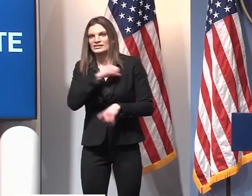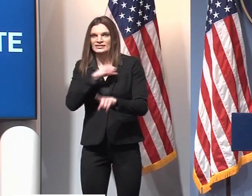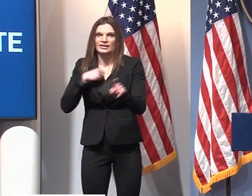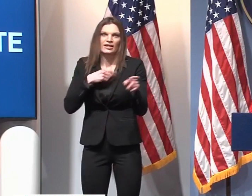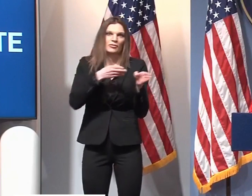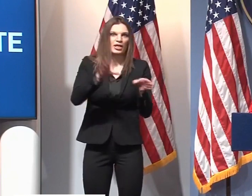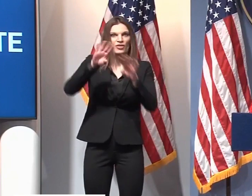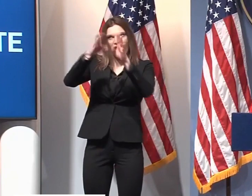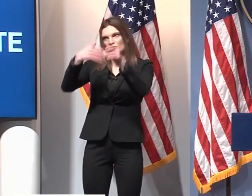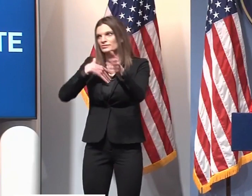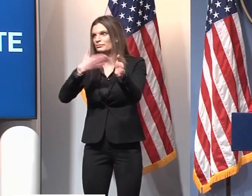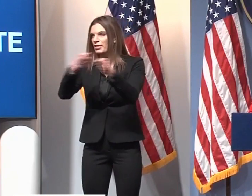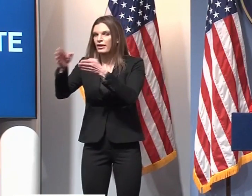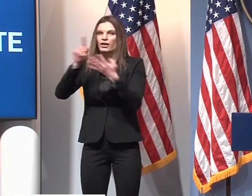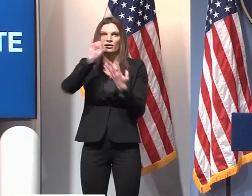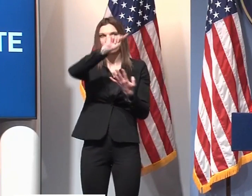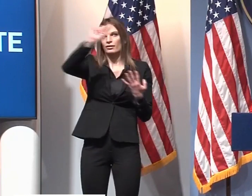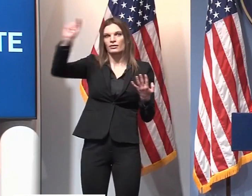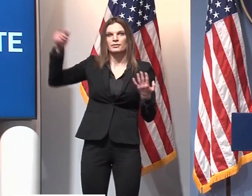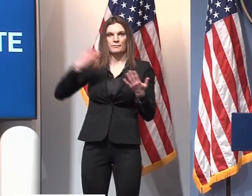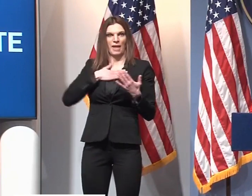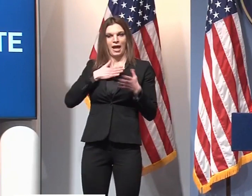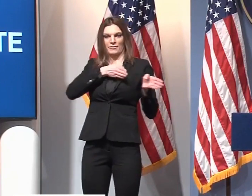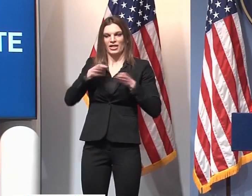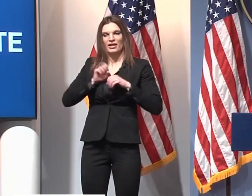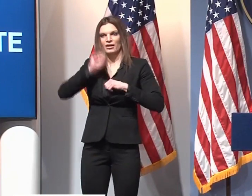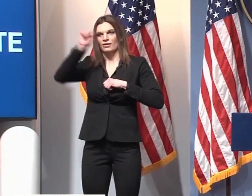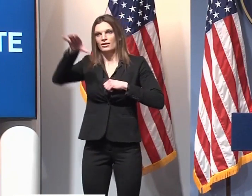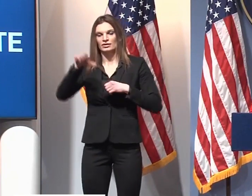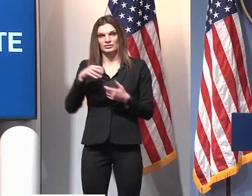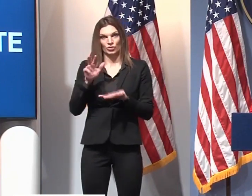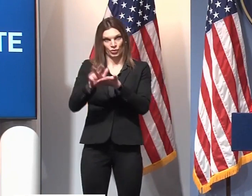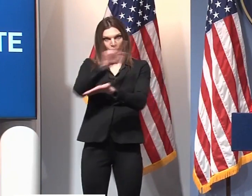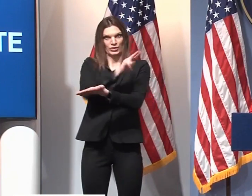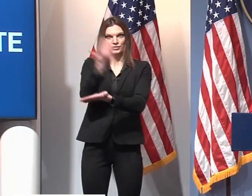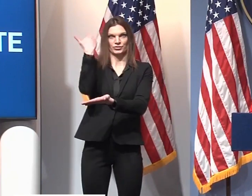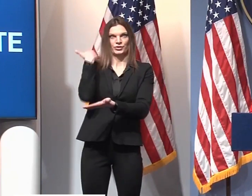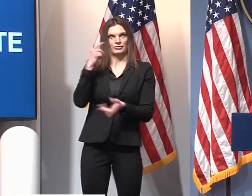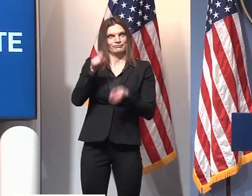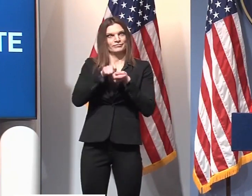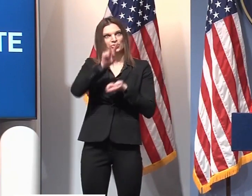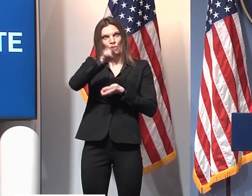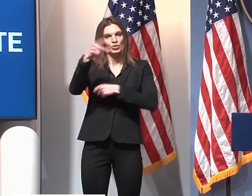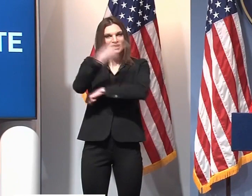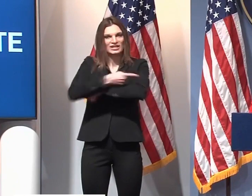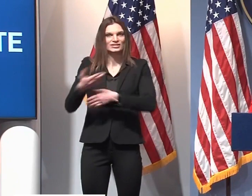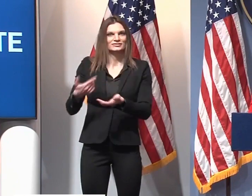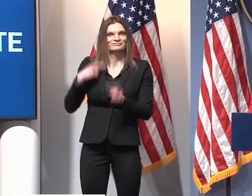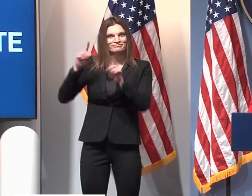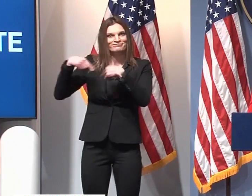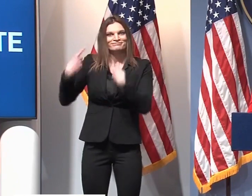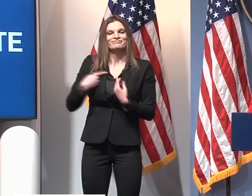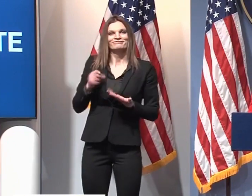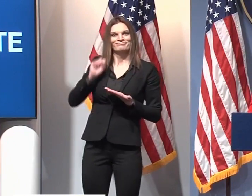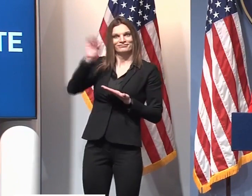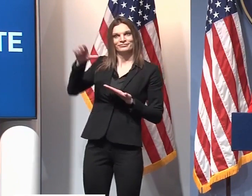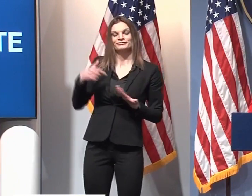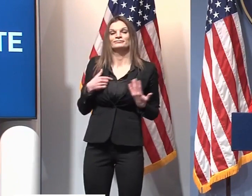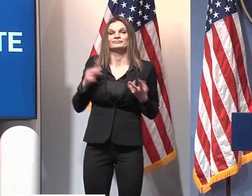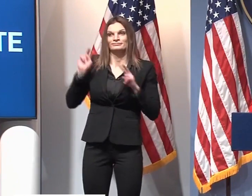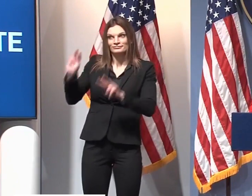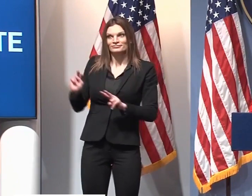plan. I put out the COVID recovery plan 22 days ago. Every minute that goes by that we are not deploying